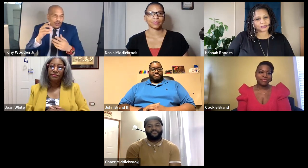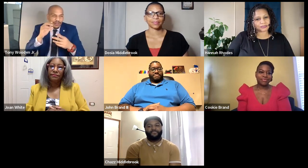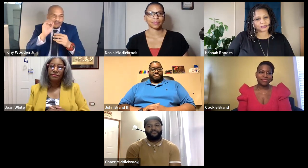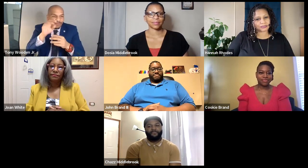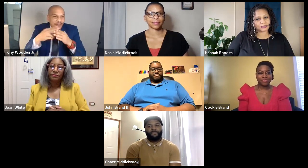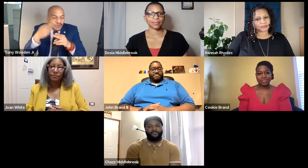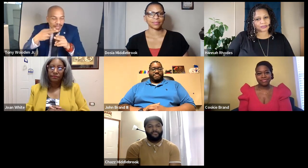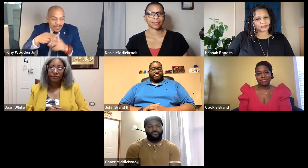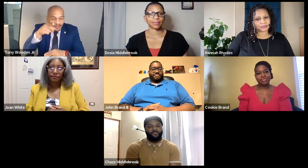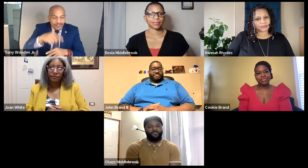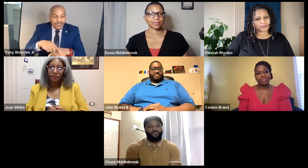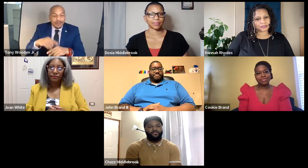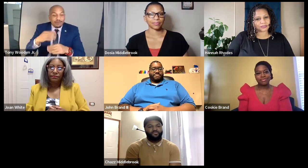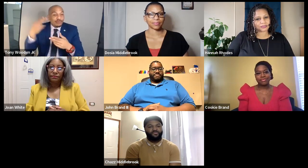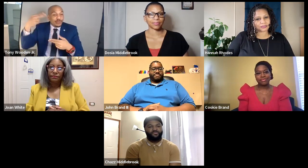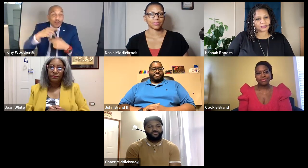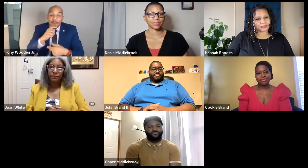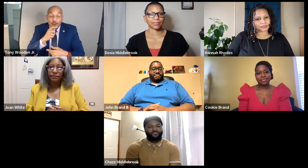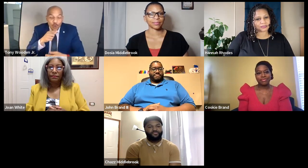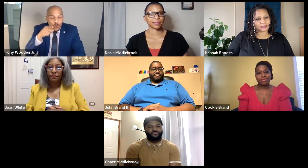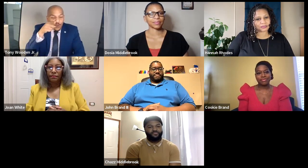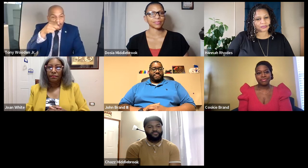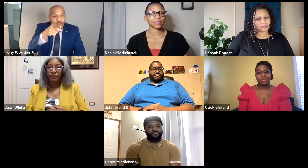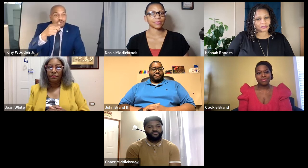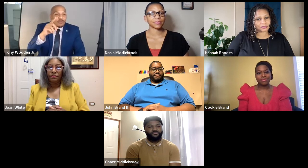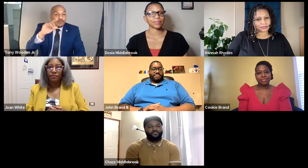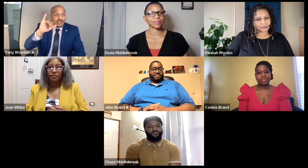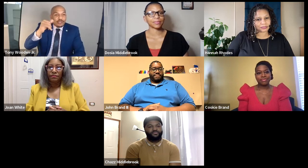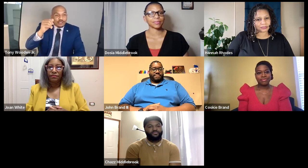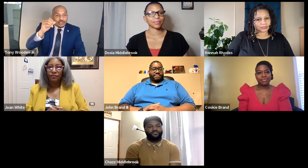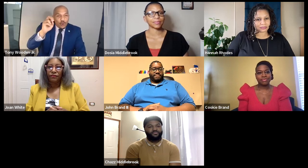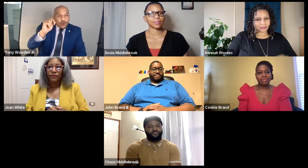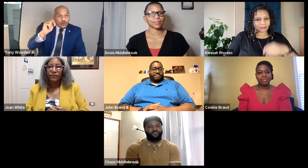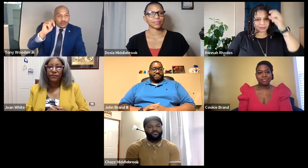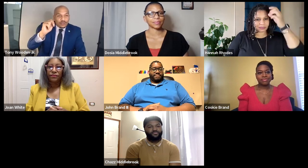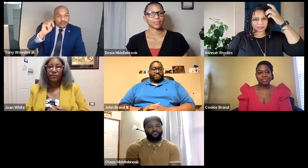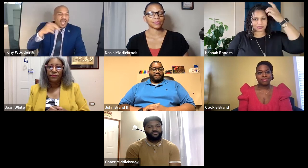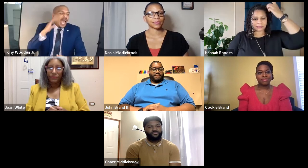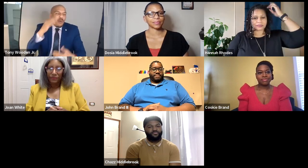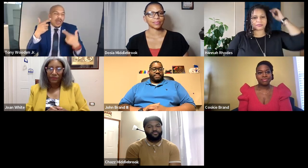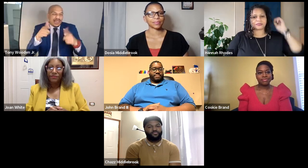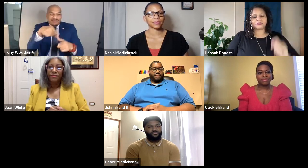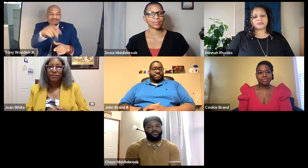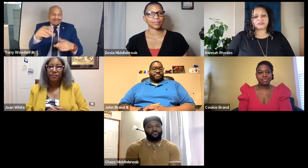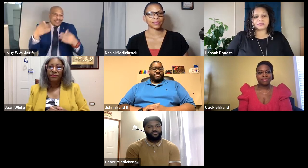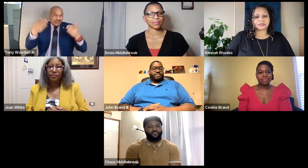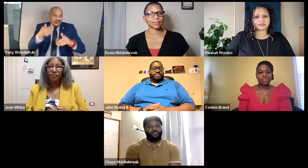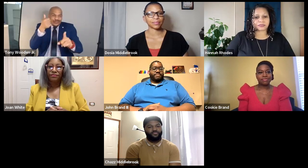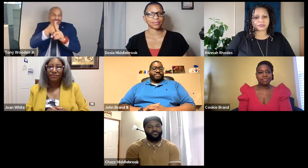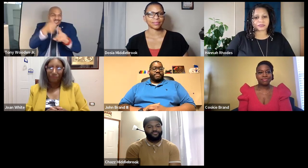Black families in the US. I'll give you some names of the panelists. We're joined by Joan White. Actually, no,